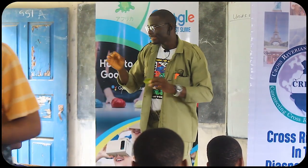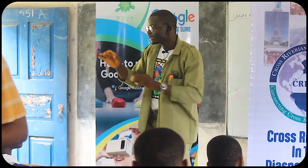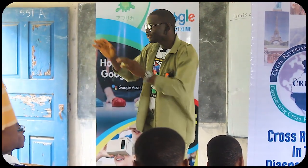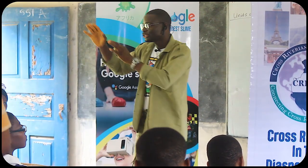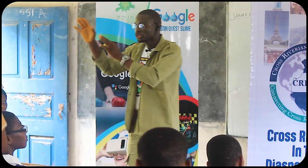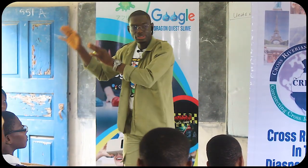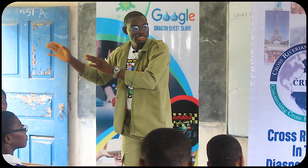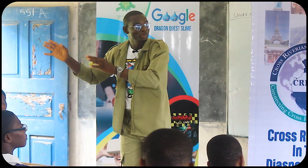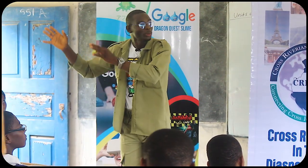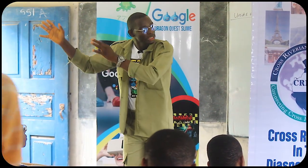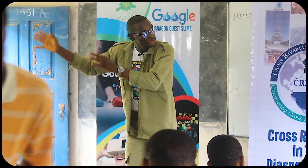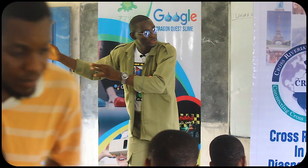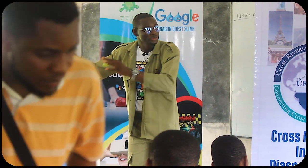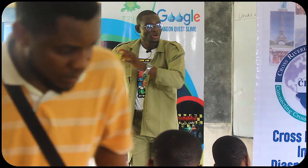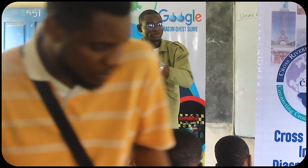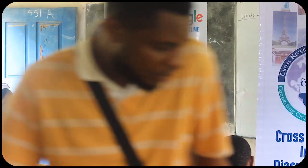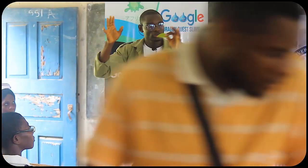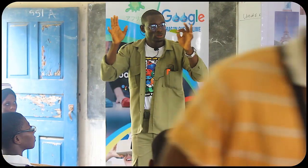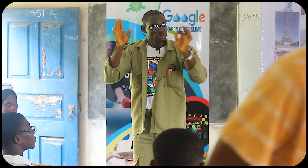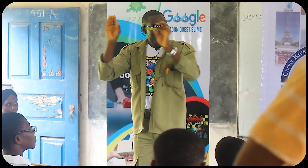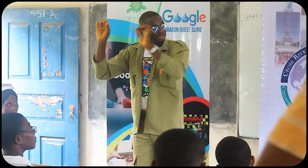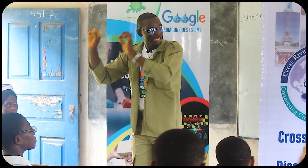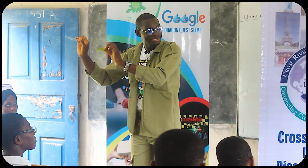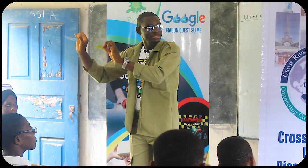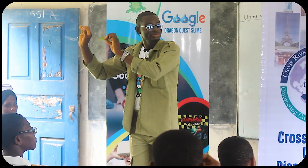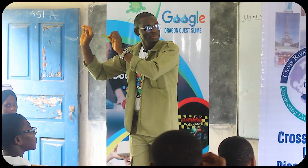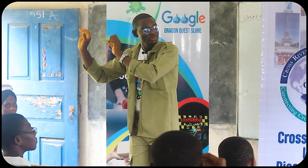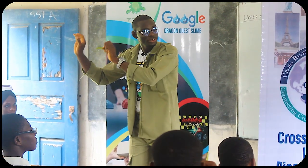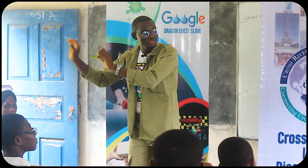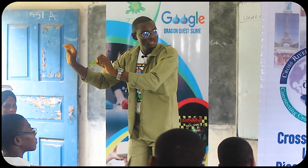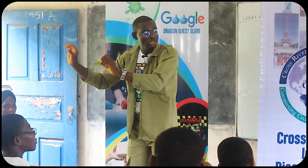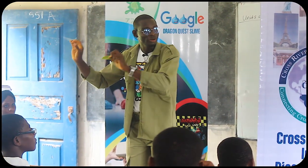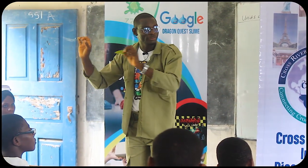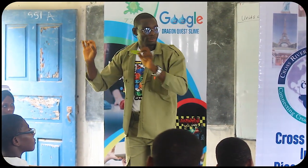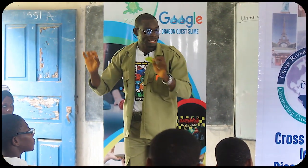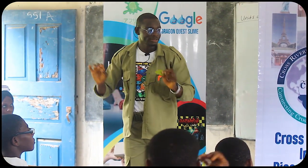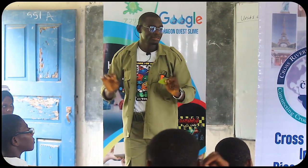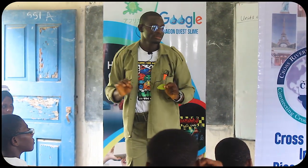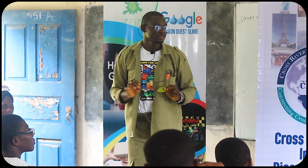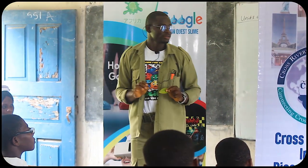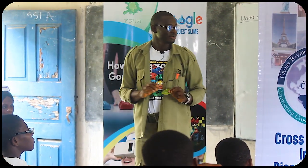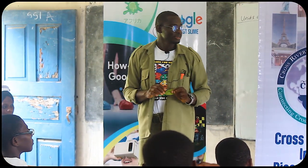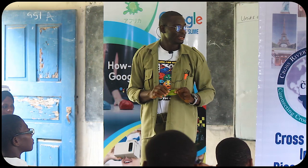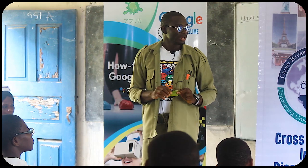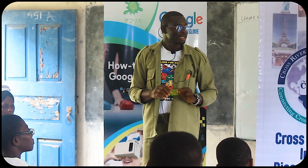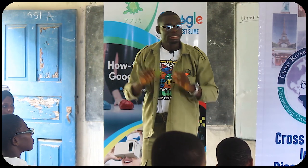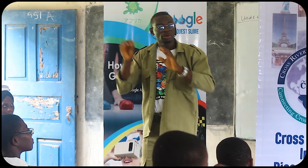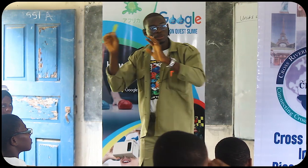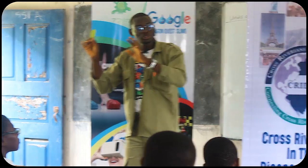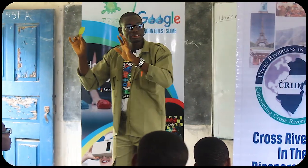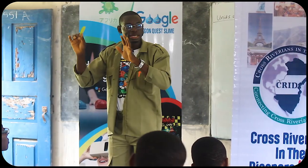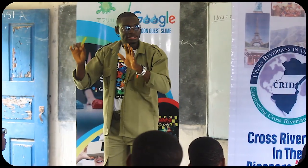And then they start reducing the population of that species of plant.